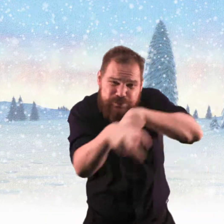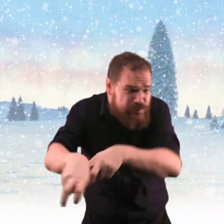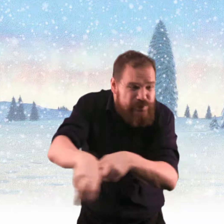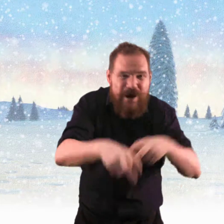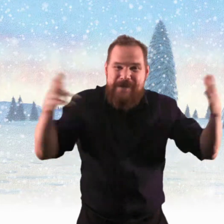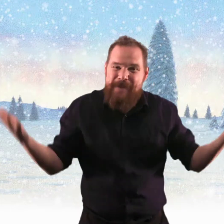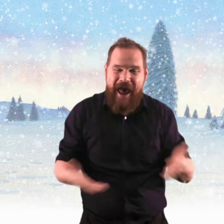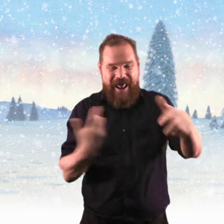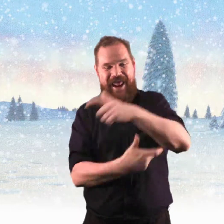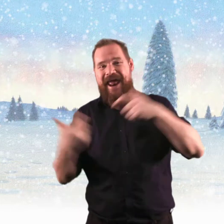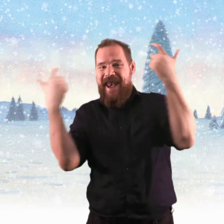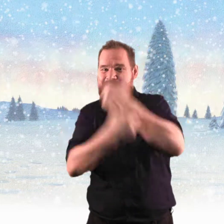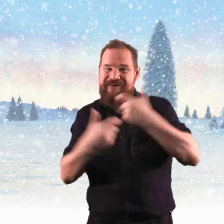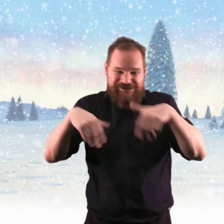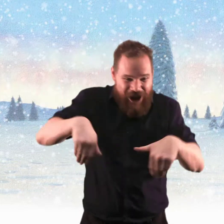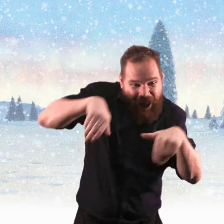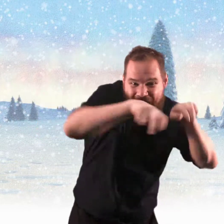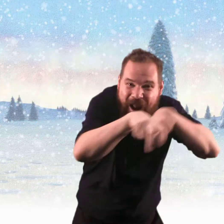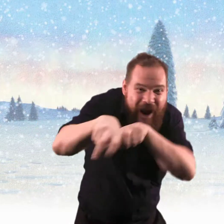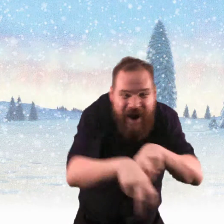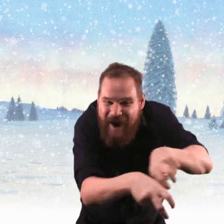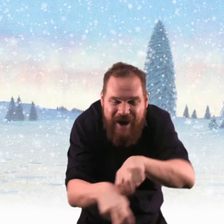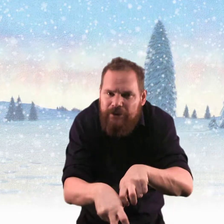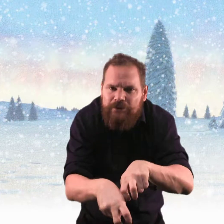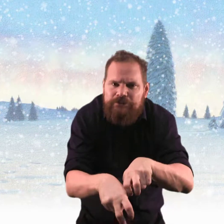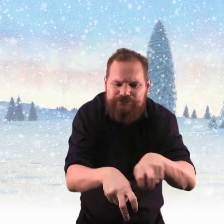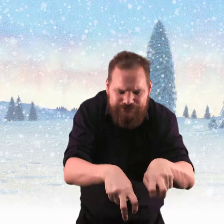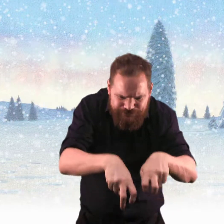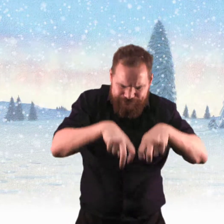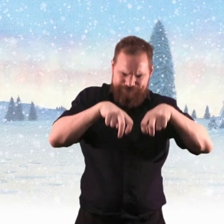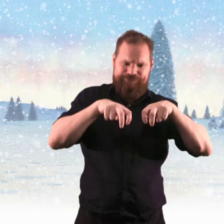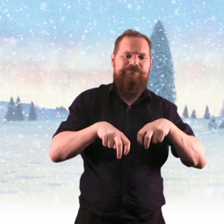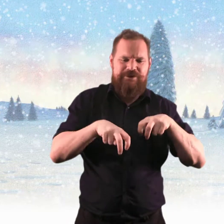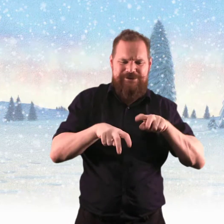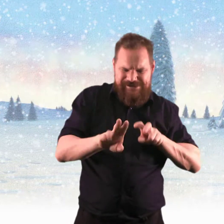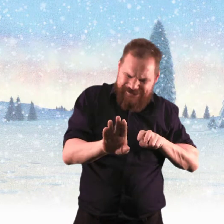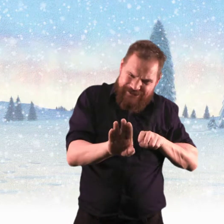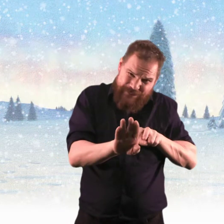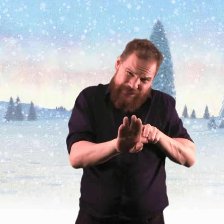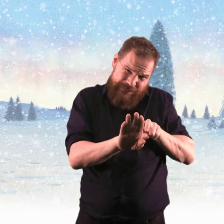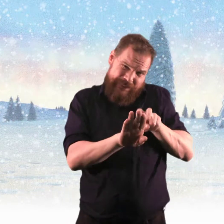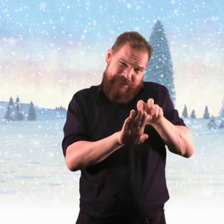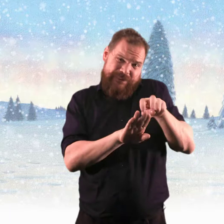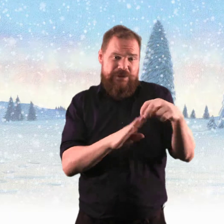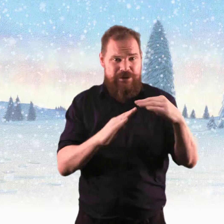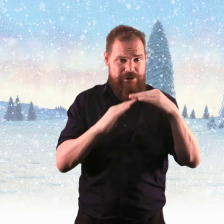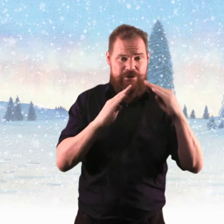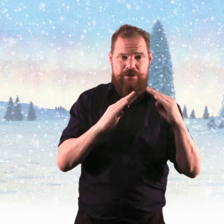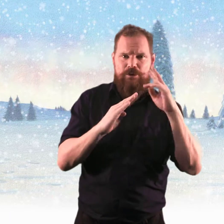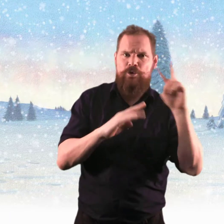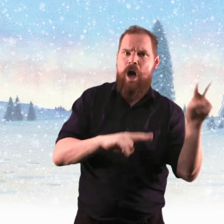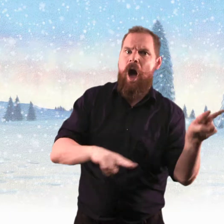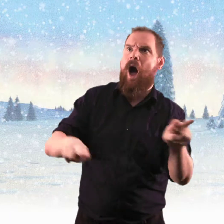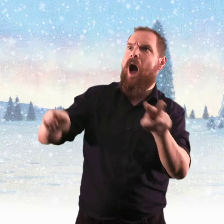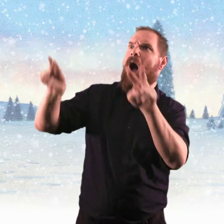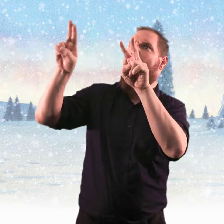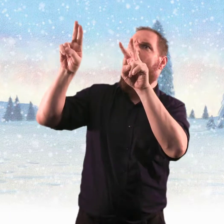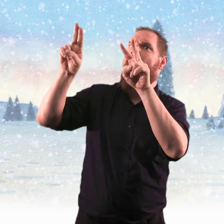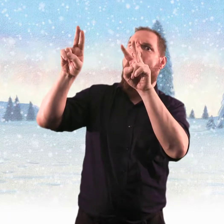the hill, laughing and playing. At the top of the hill, they stopped and stared in